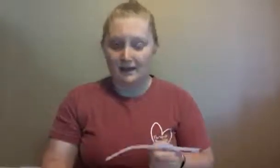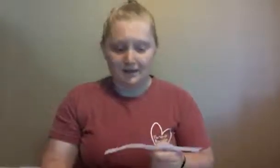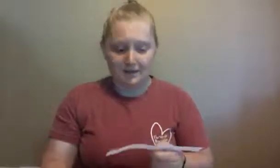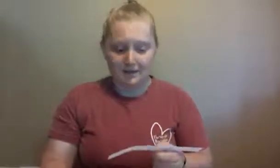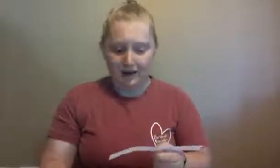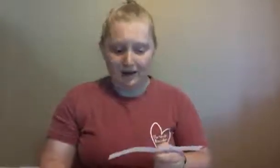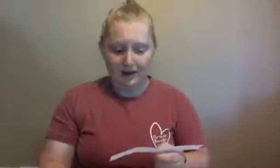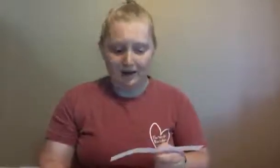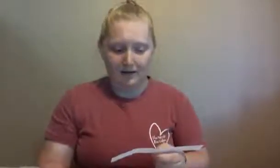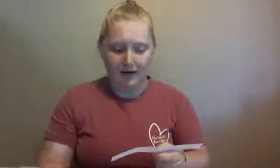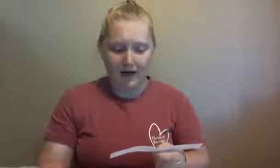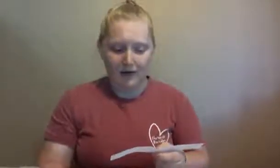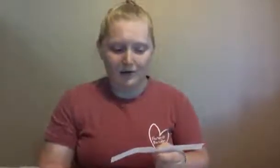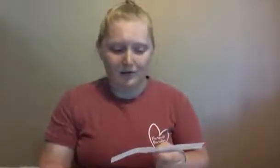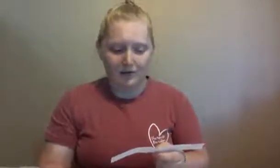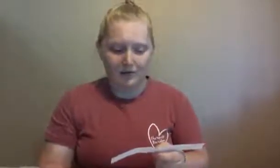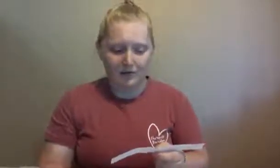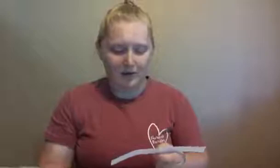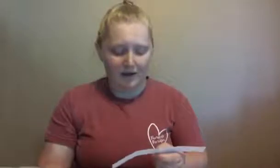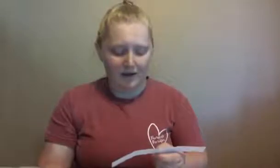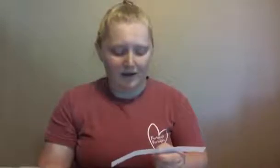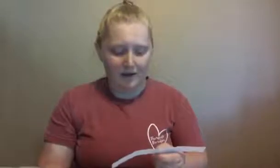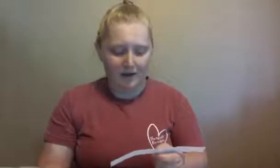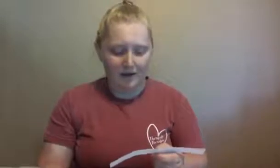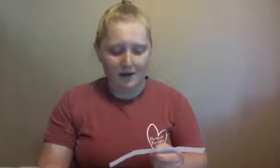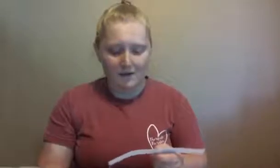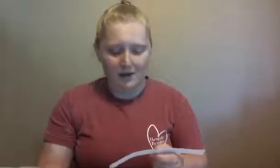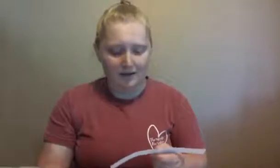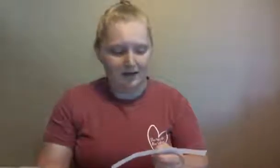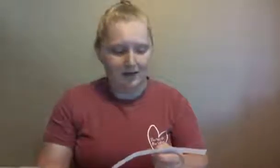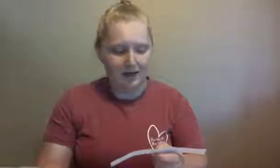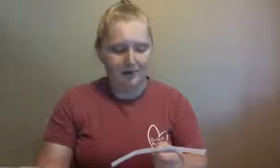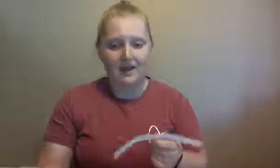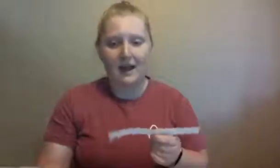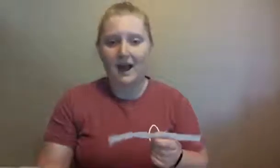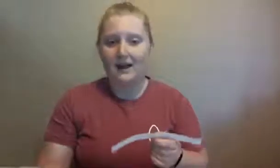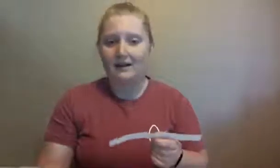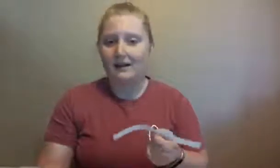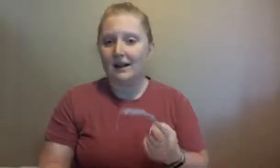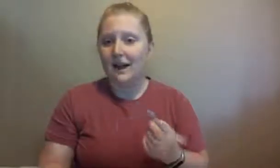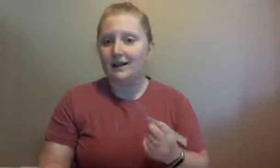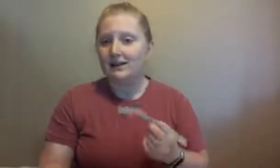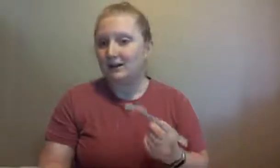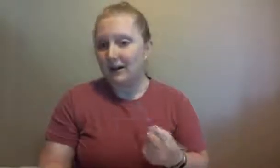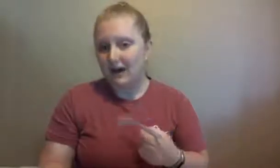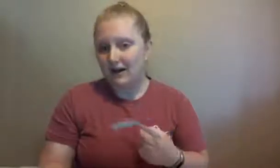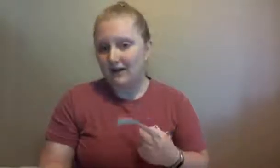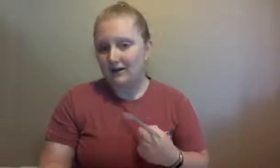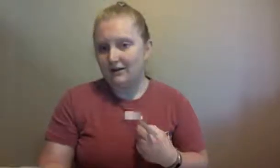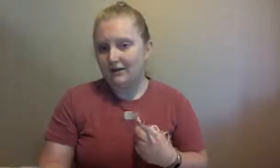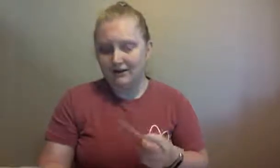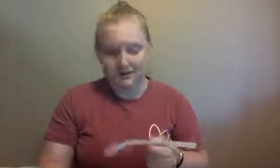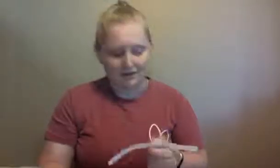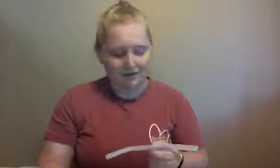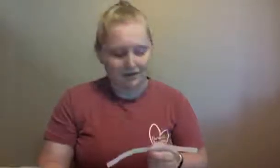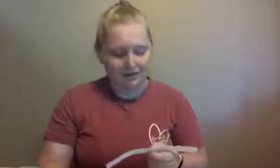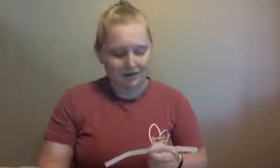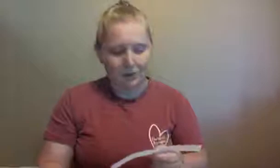to spare. I am usually friendly, but I sometimes act like I don't care.